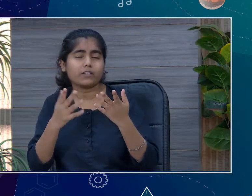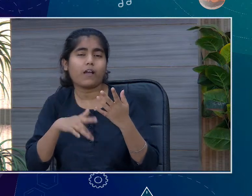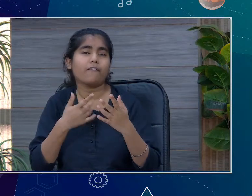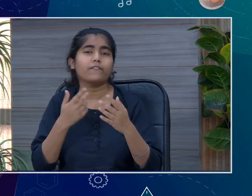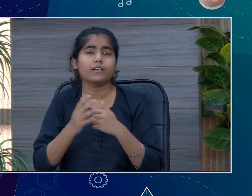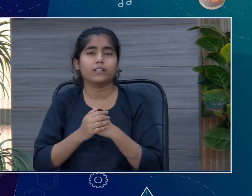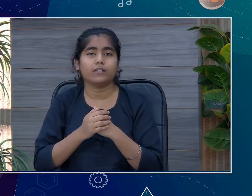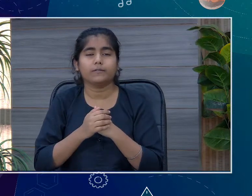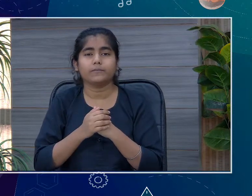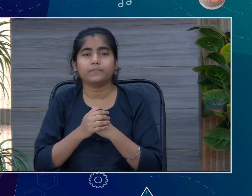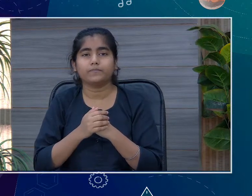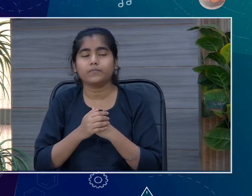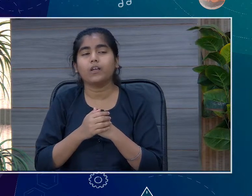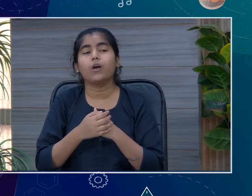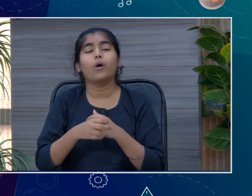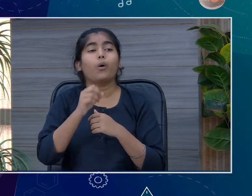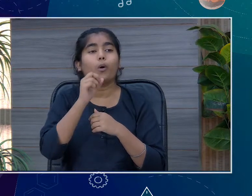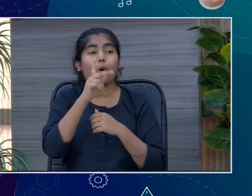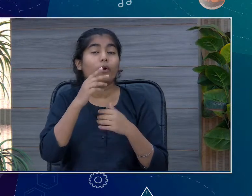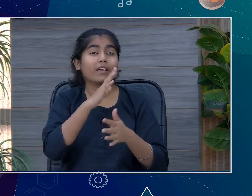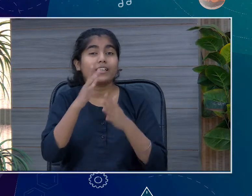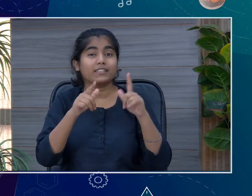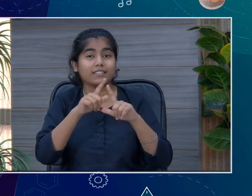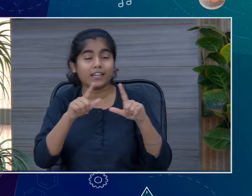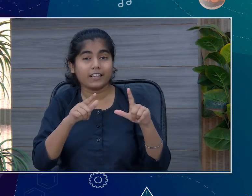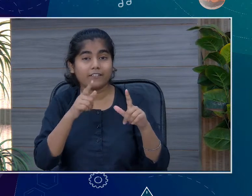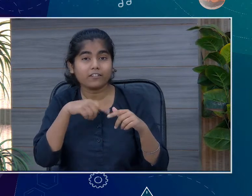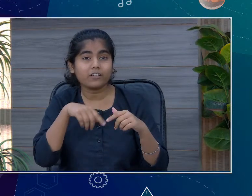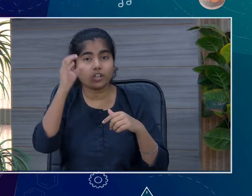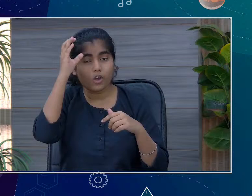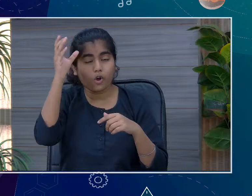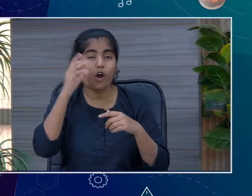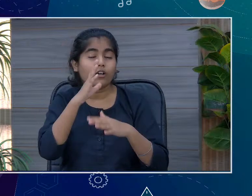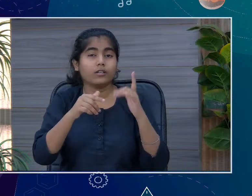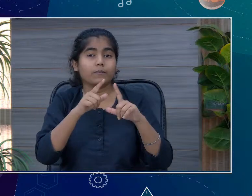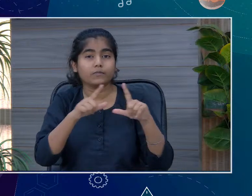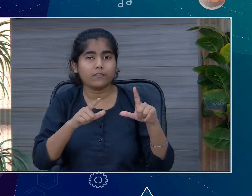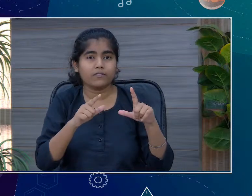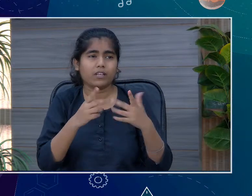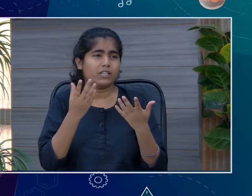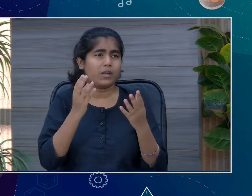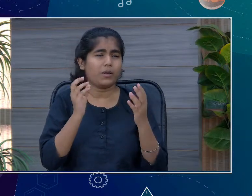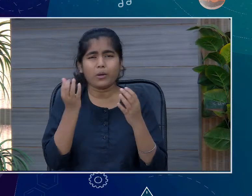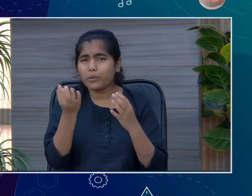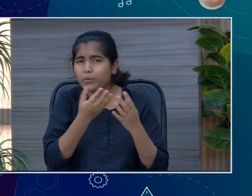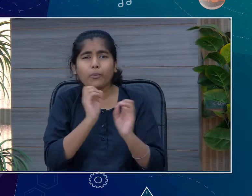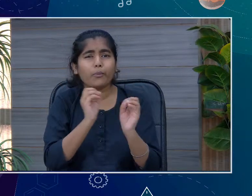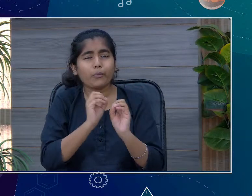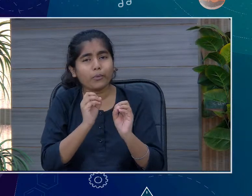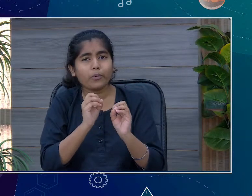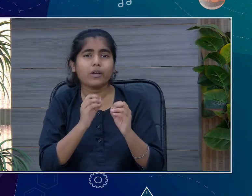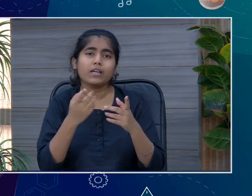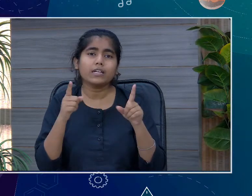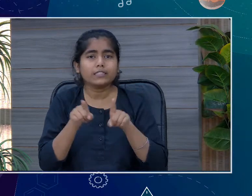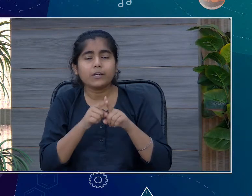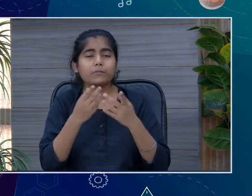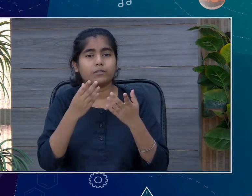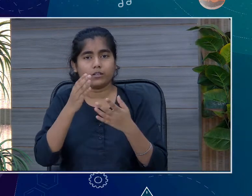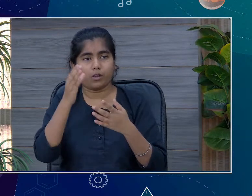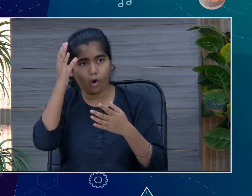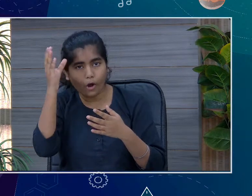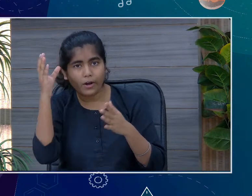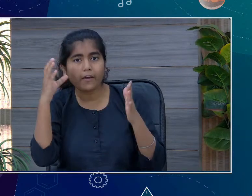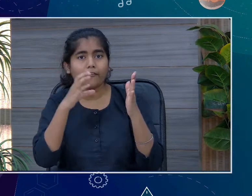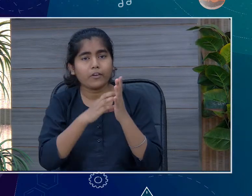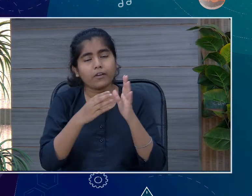further. Okay, sign language, the concept of sign language is nothing new. It's just that in our context we are